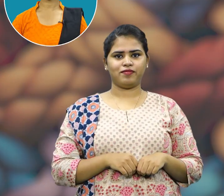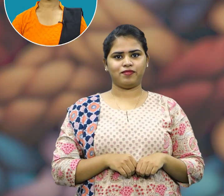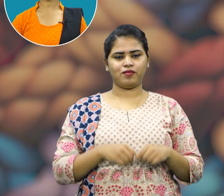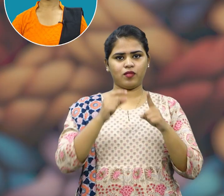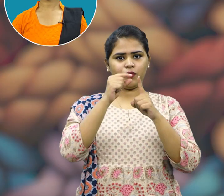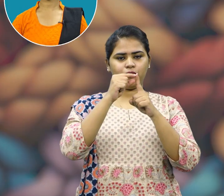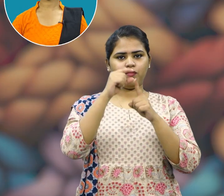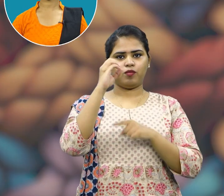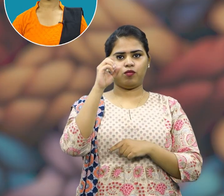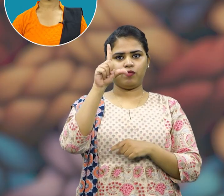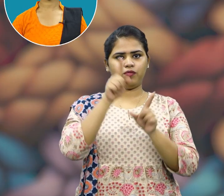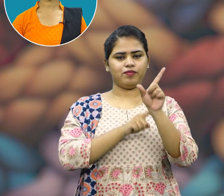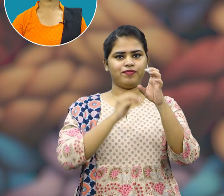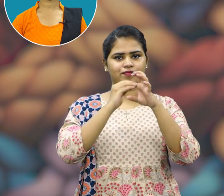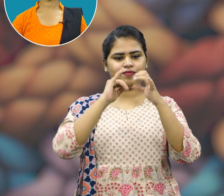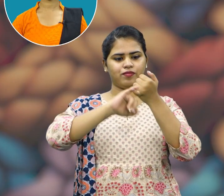polyester